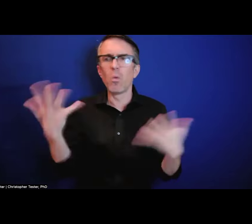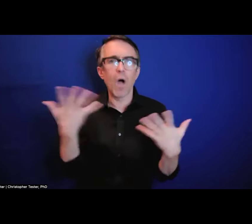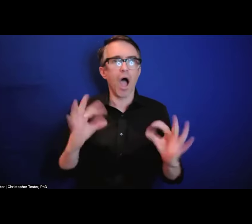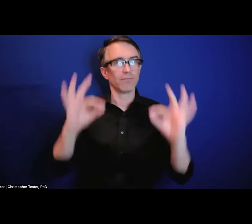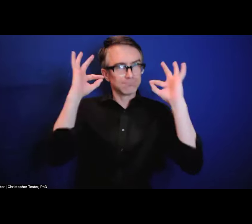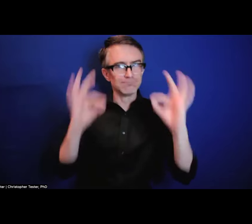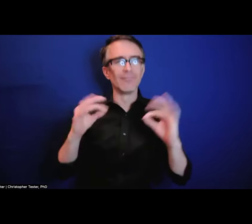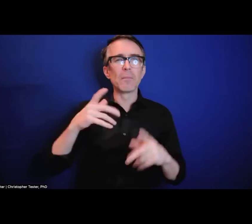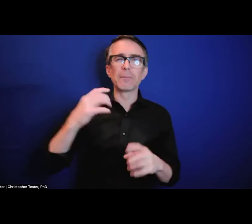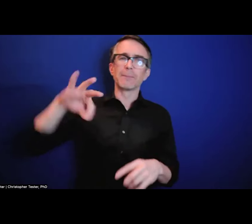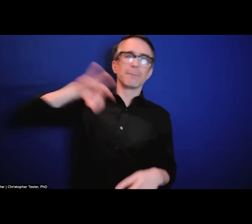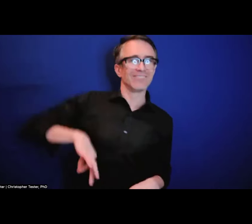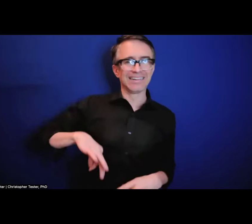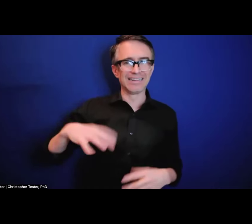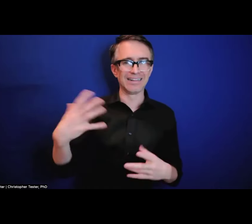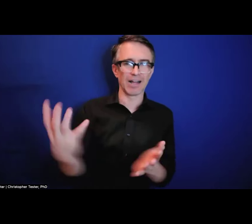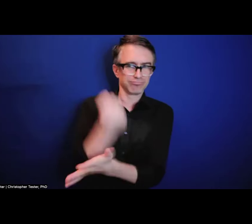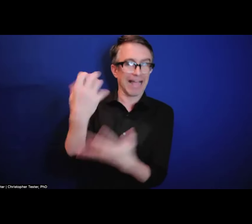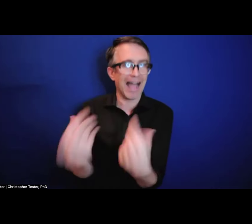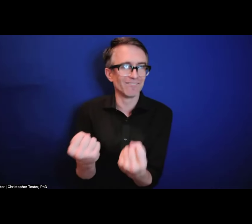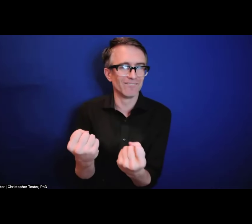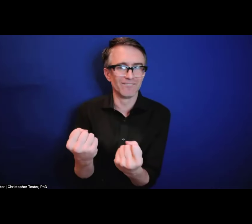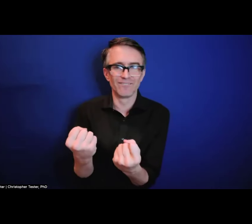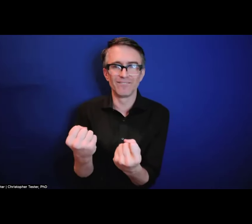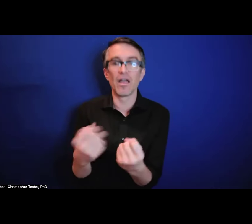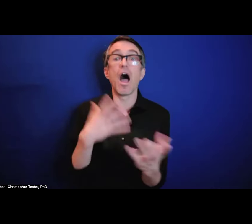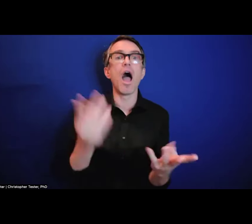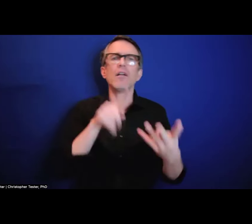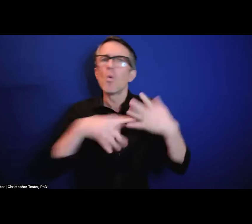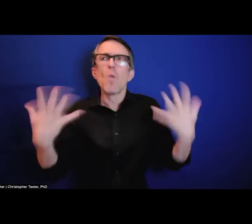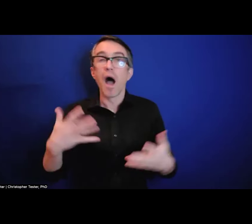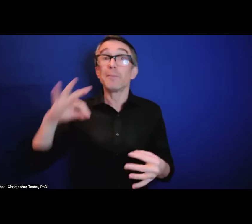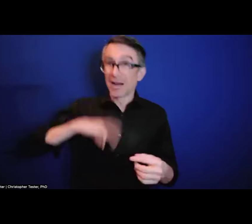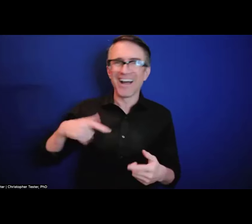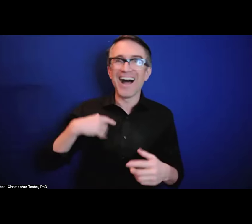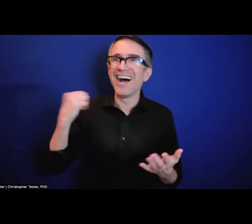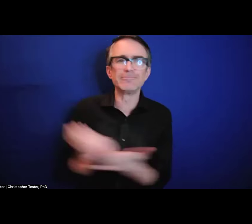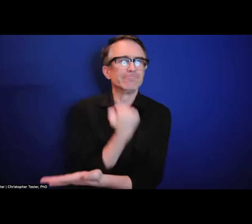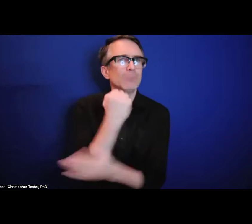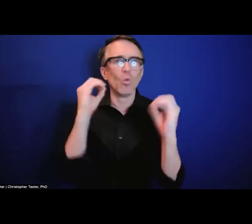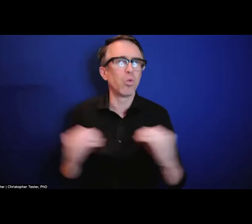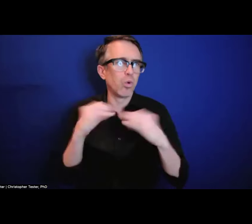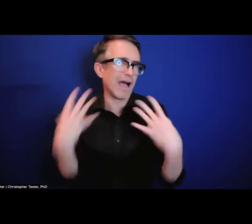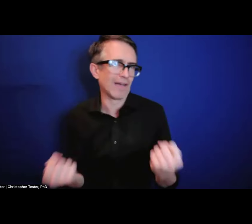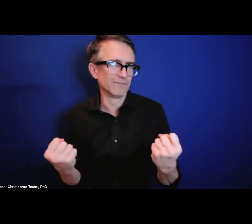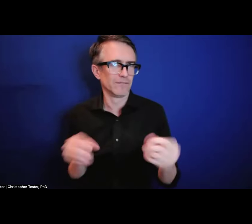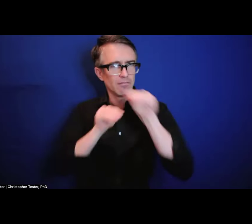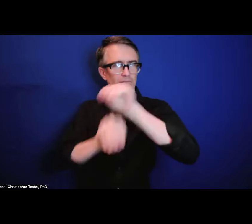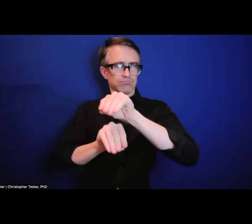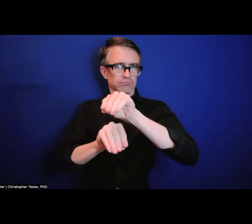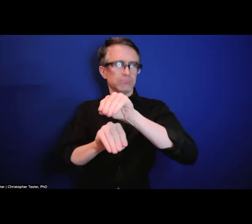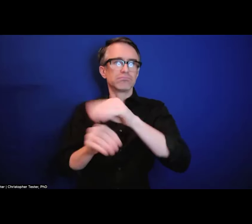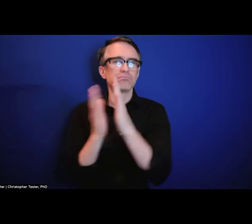The third question again is, if you answered yes, option